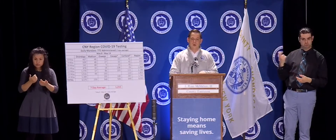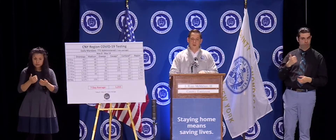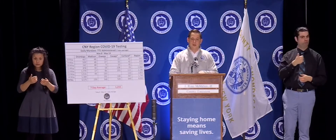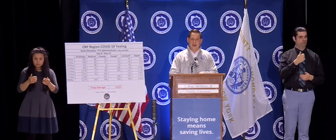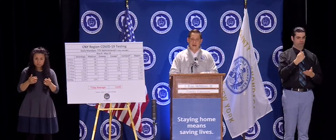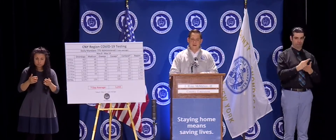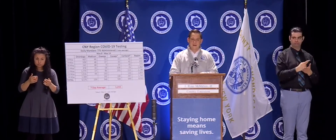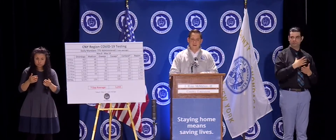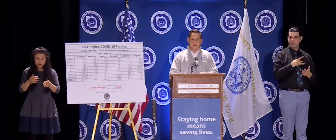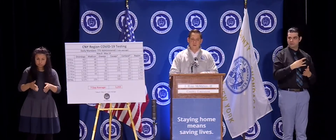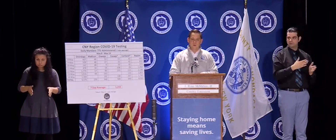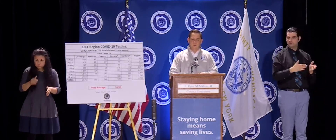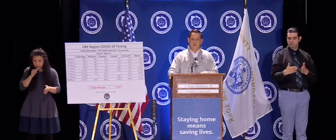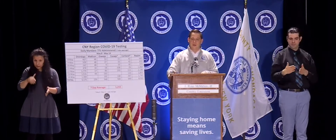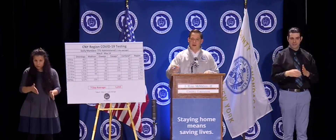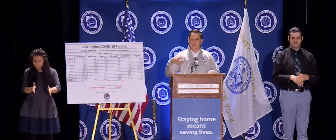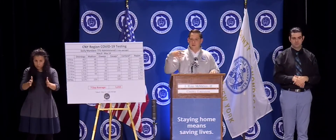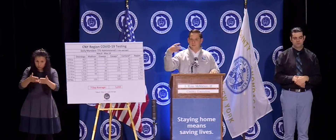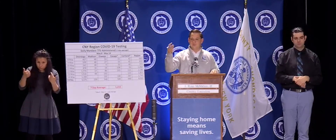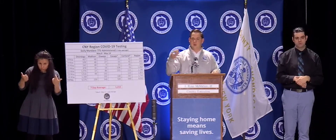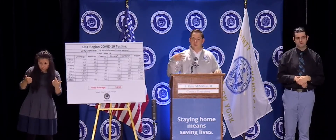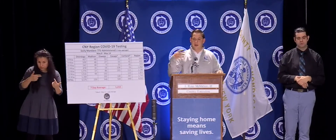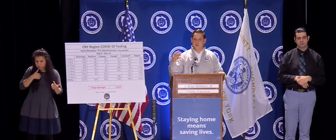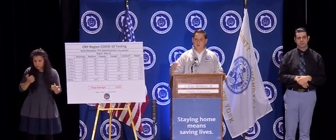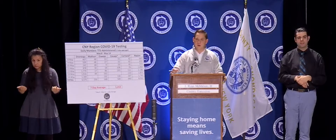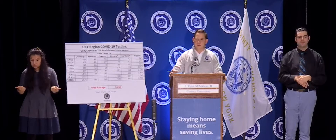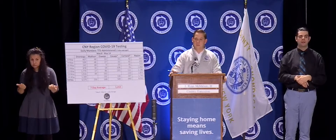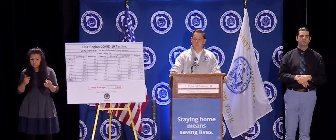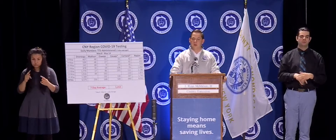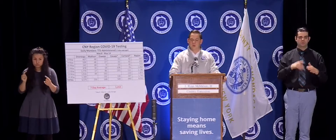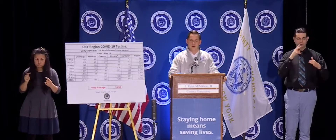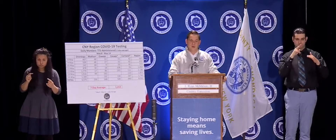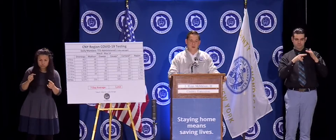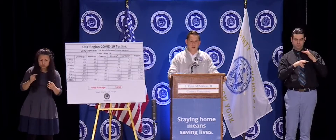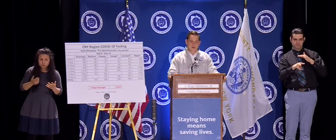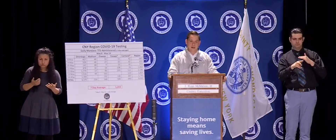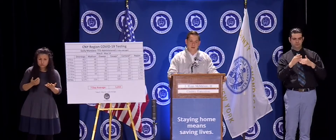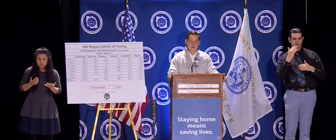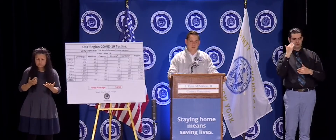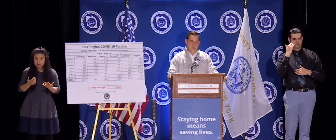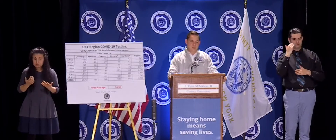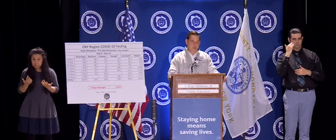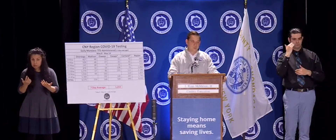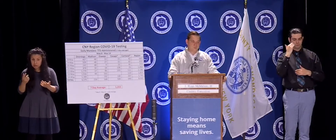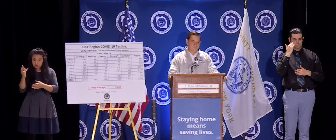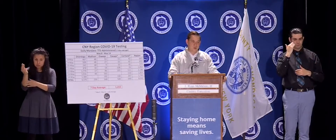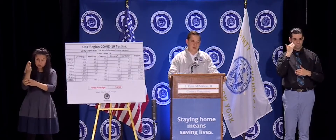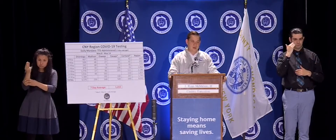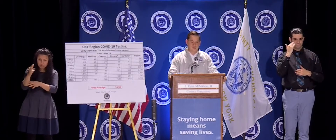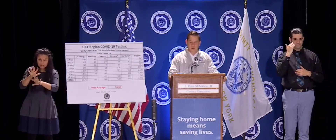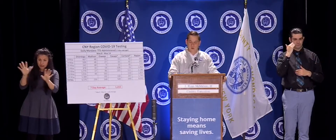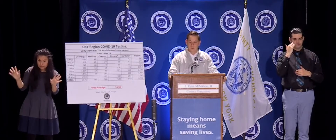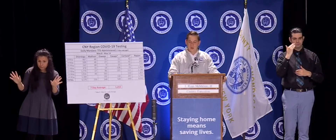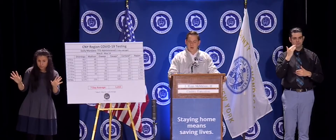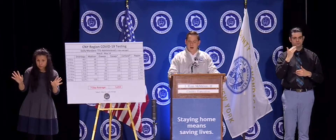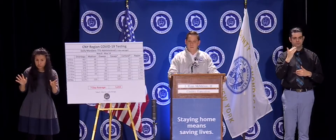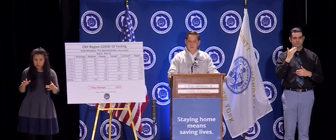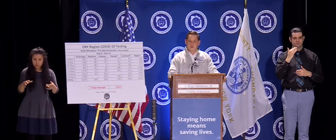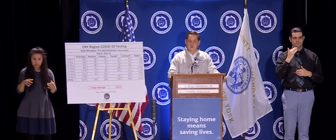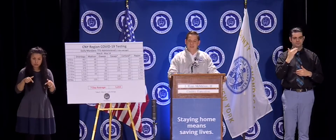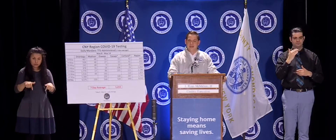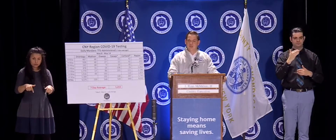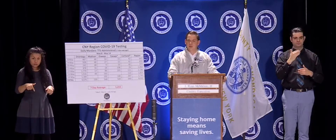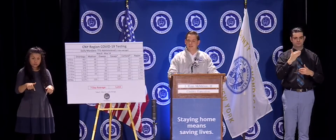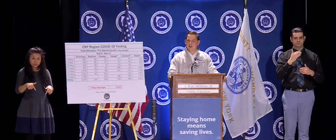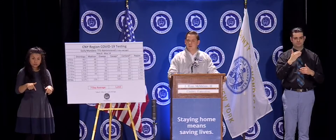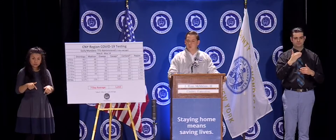we know that we're looking out at the forecast. We know it might be good weather. That leads to pressure. So